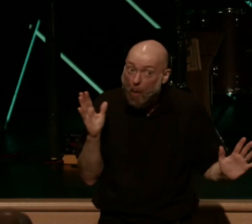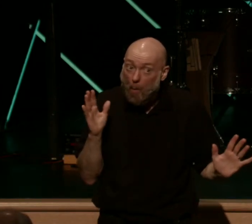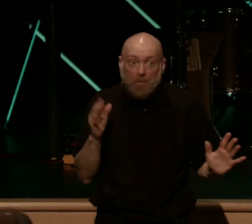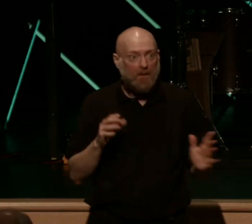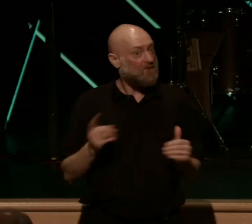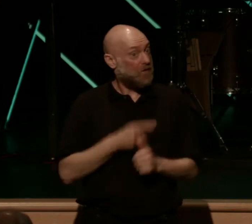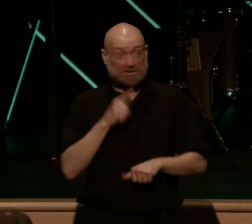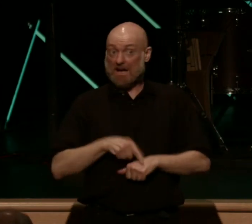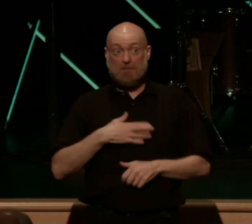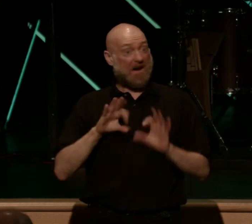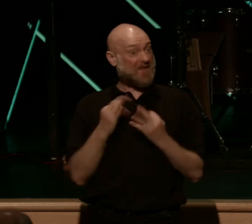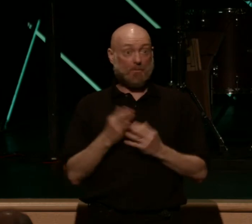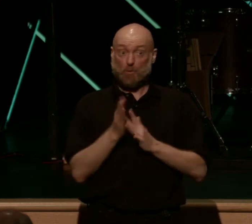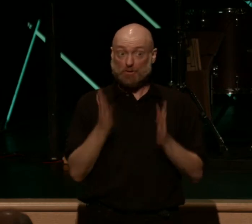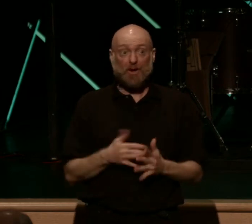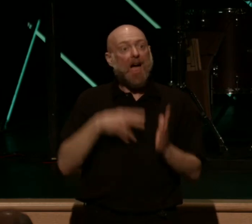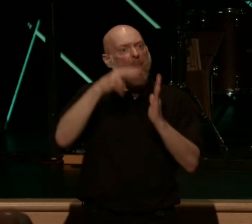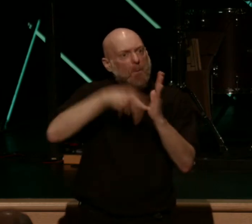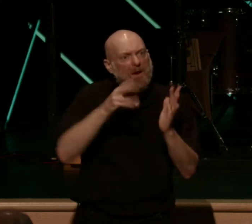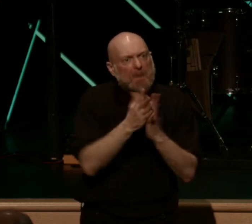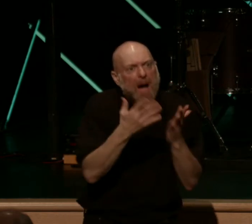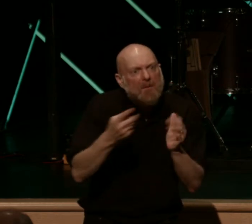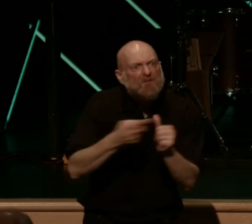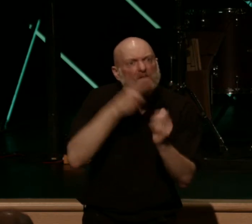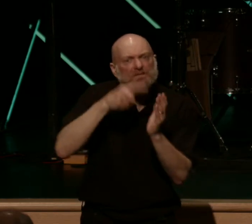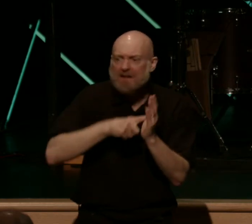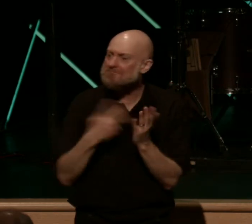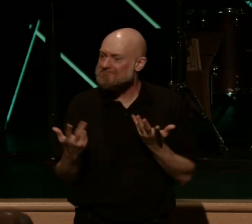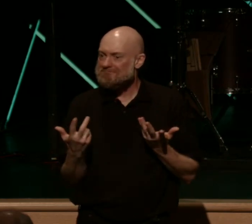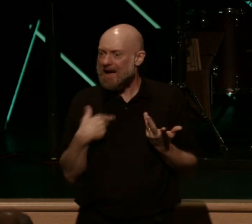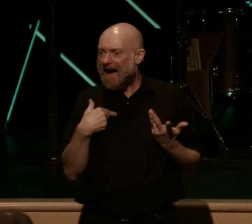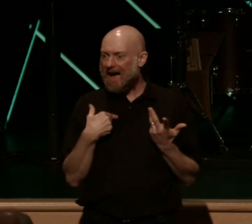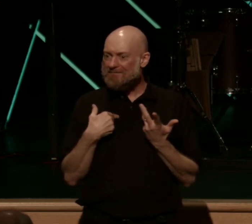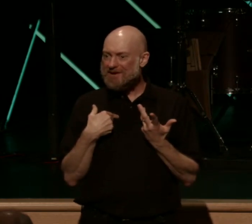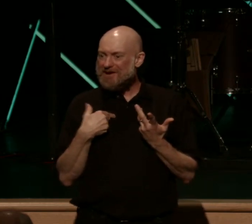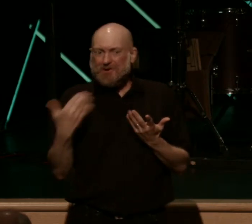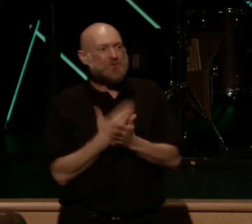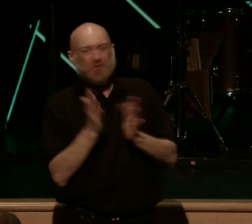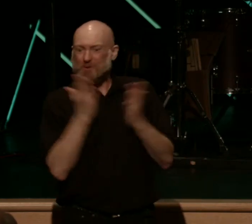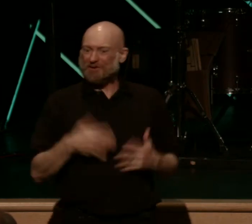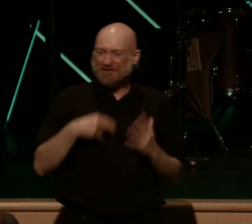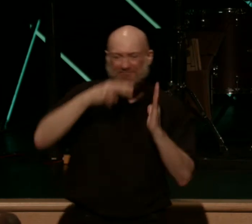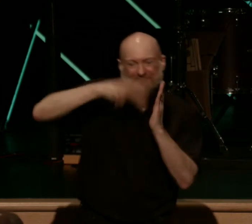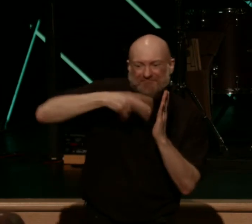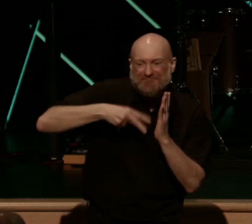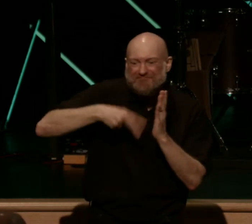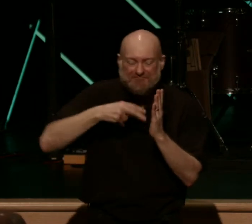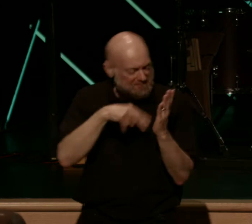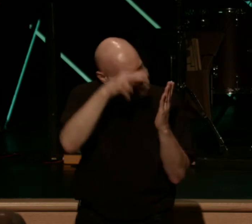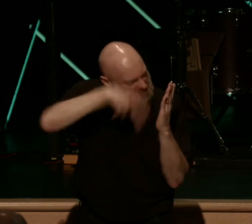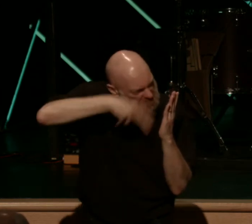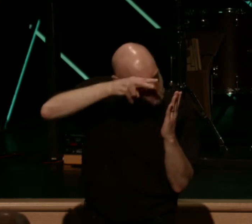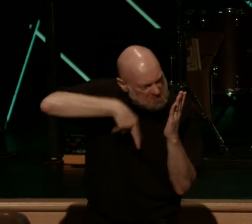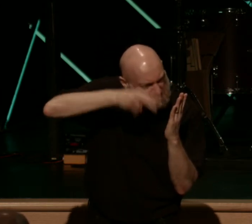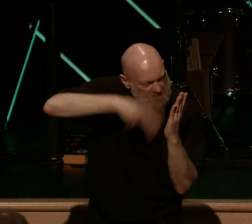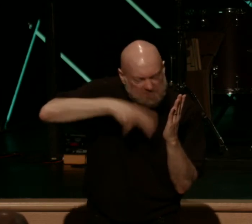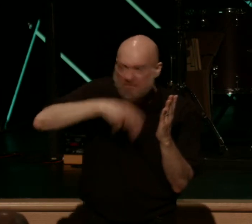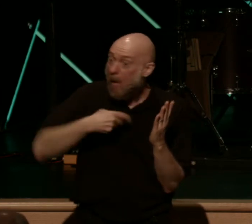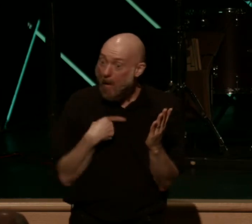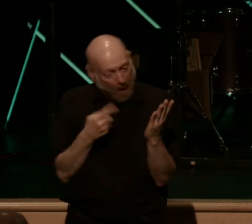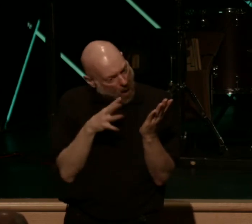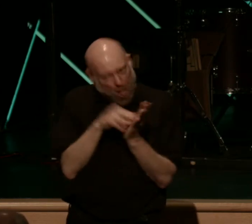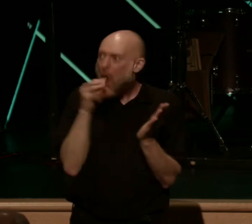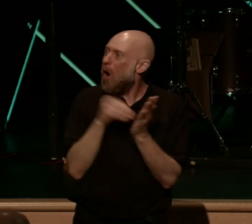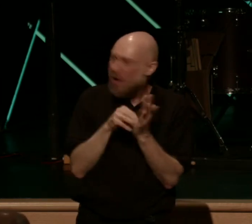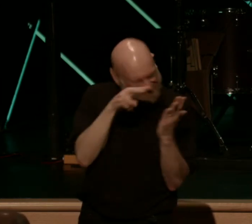first-generation Christian, reading the Bible for the very first time. I'm just inhaling and reading the Bible like 4 or 5 hours a day. Every page is a new